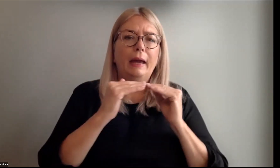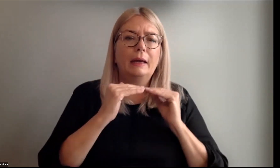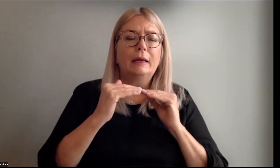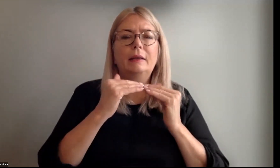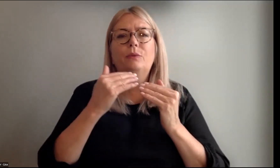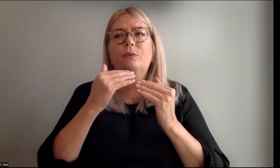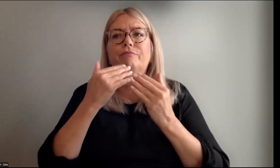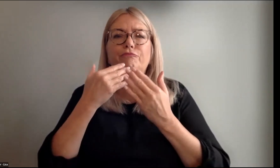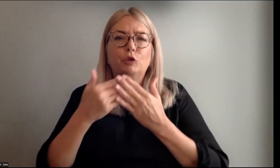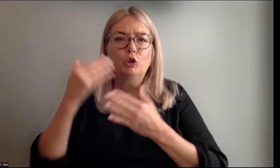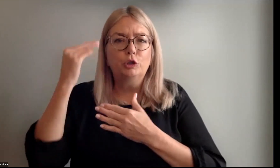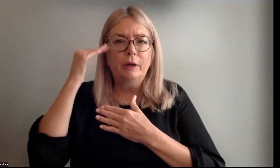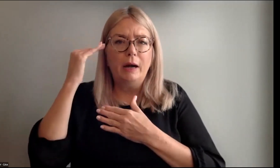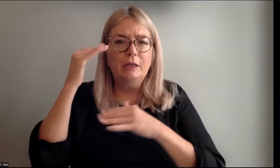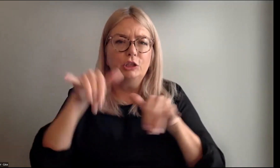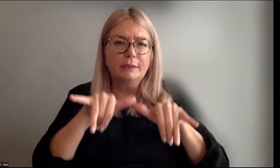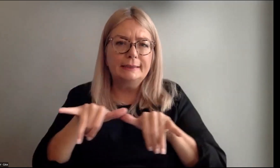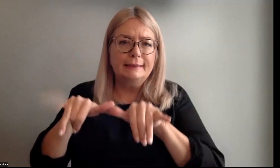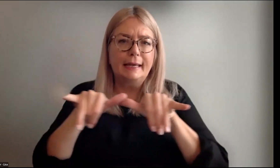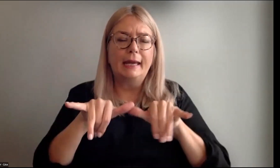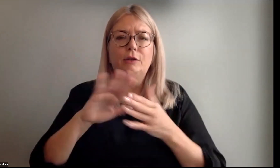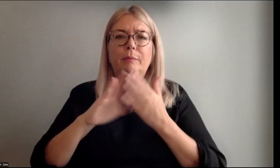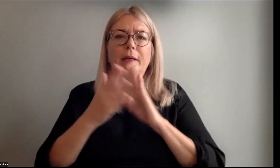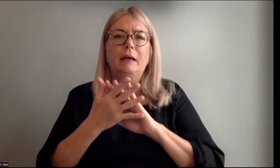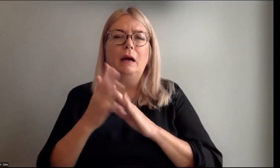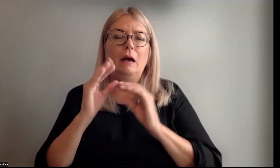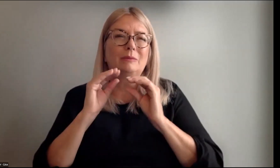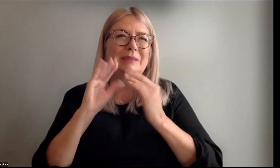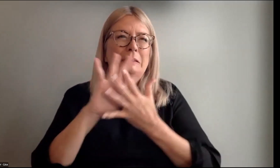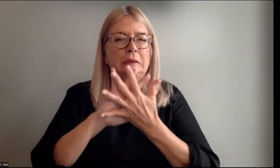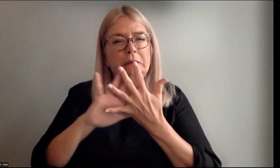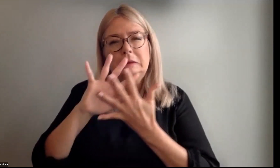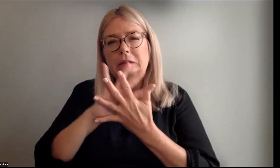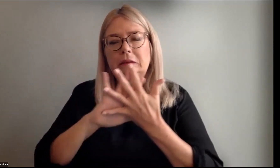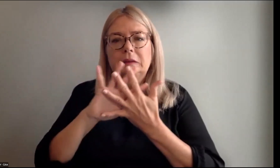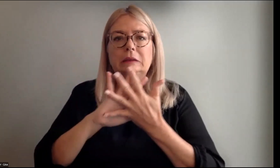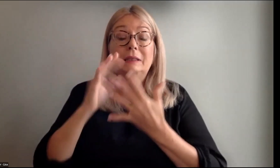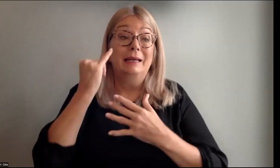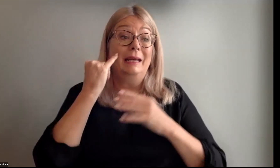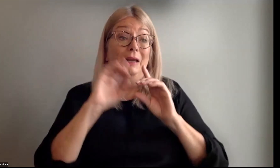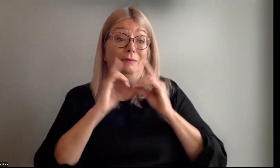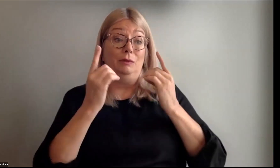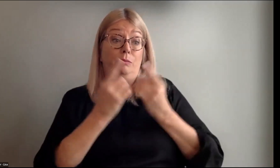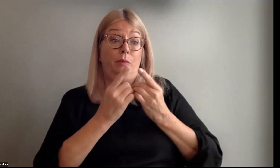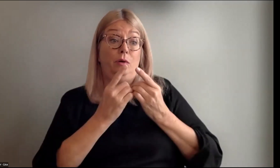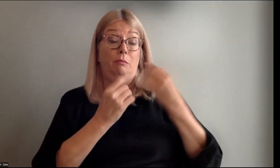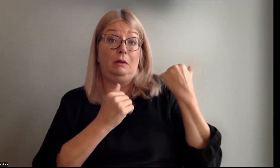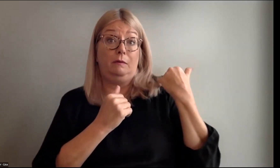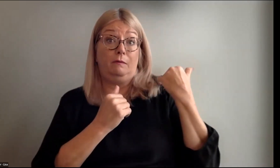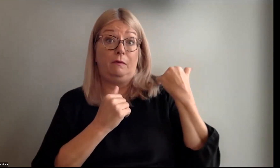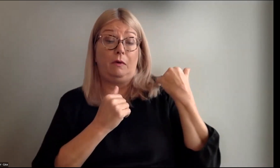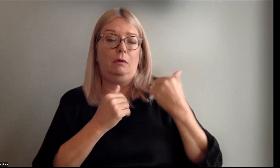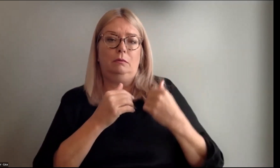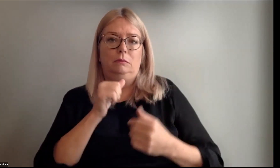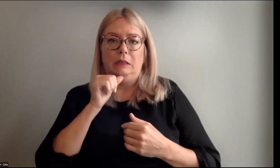murkier than situations where, if the department miscalculated something, obviously that's not on the claimant. They wouldn't